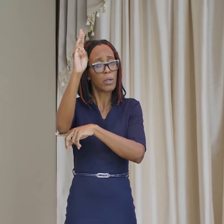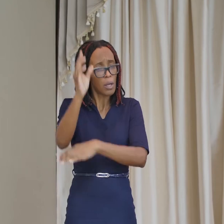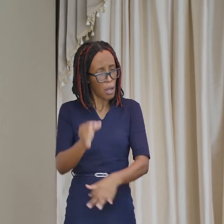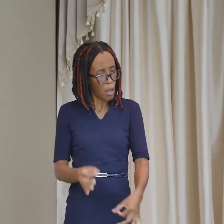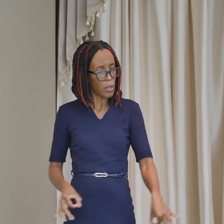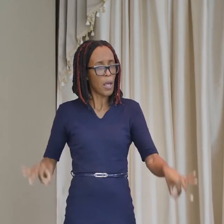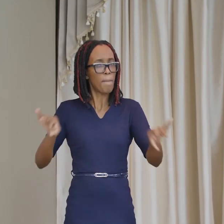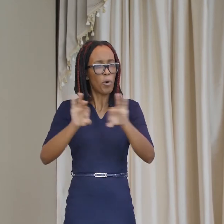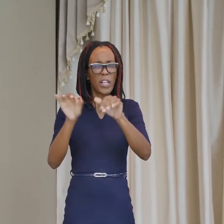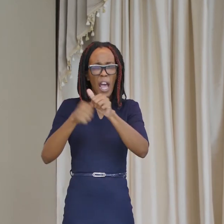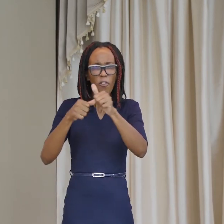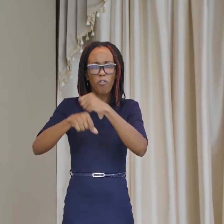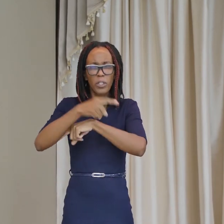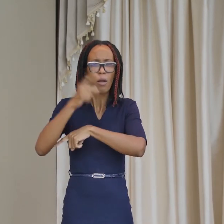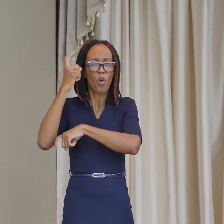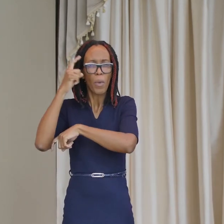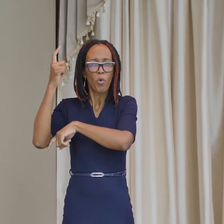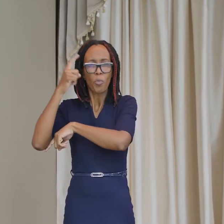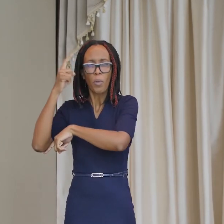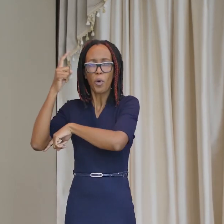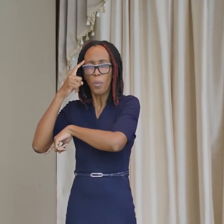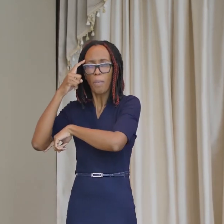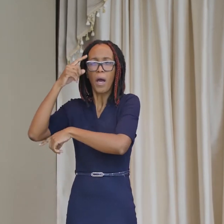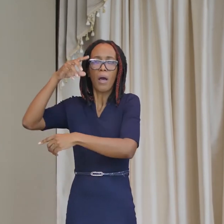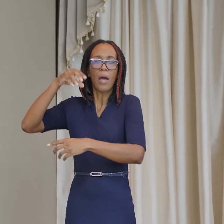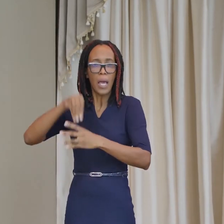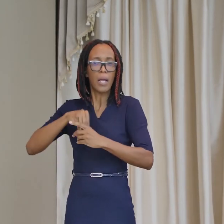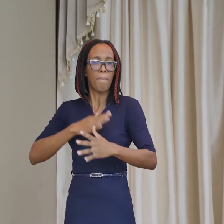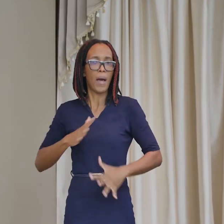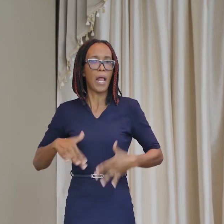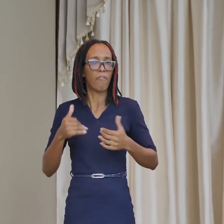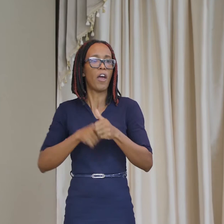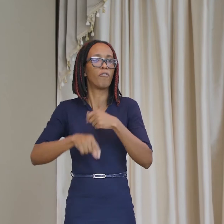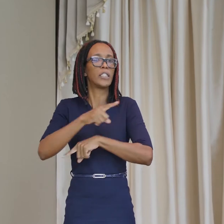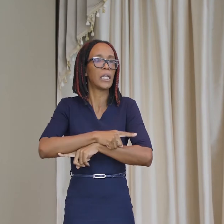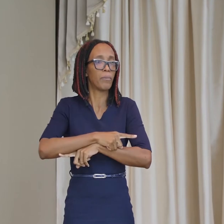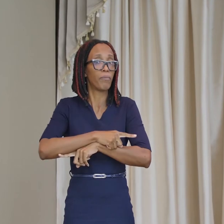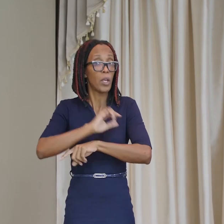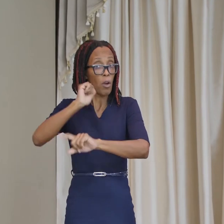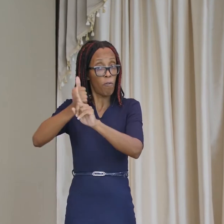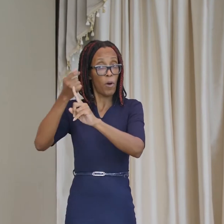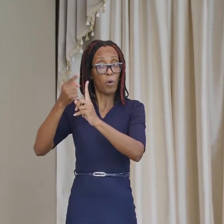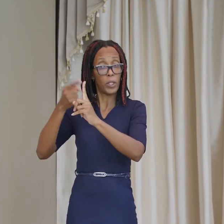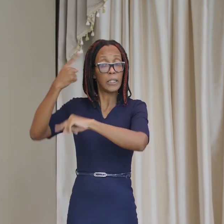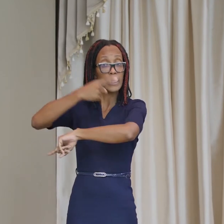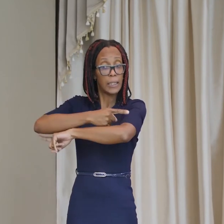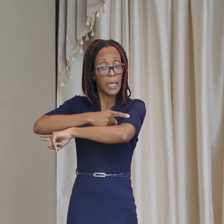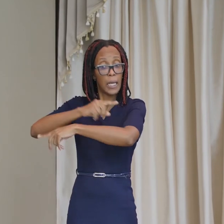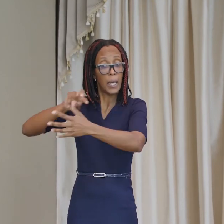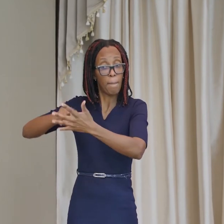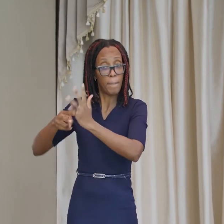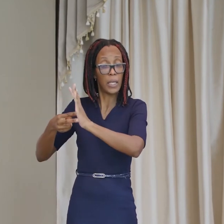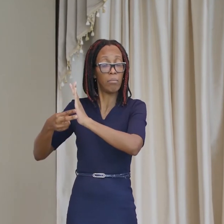daily existence, but every fiber of our being. Founders Day is that